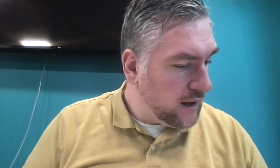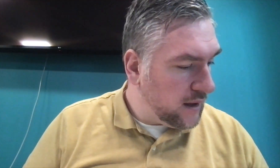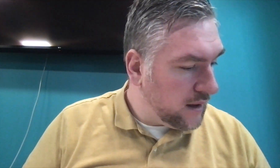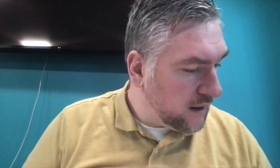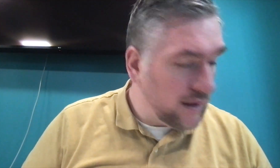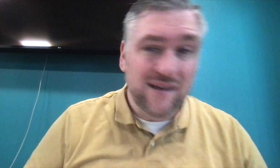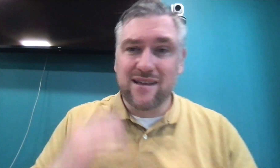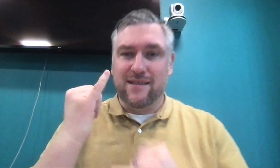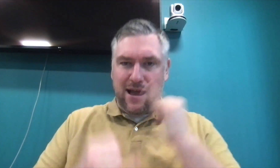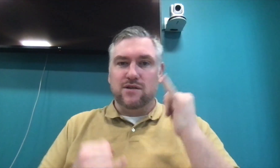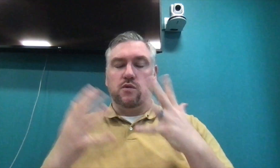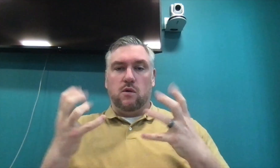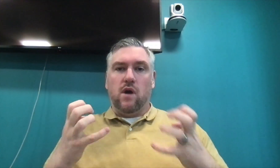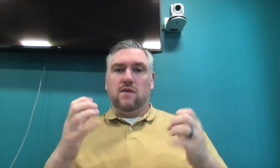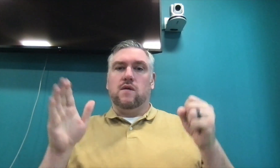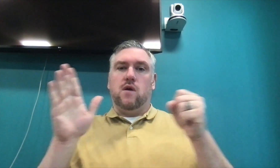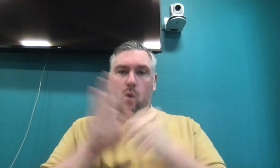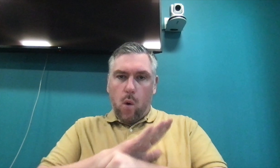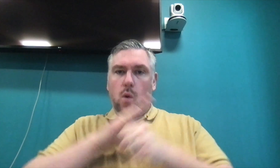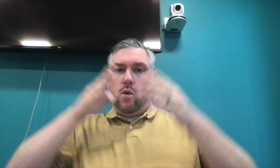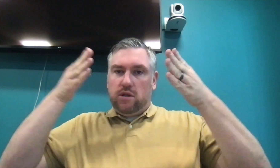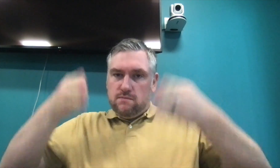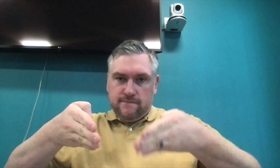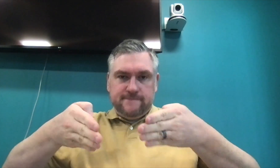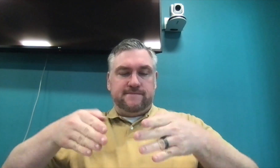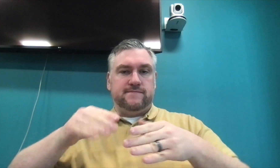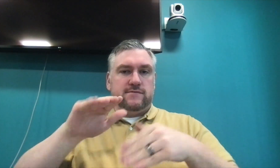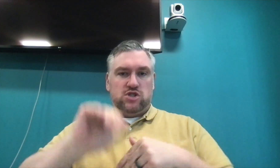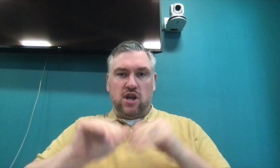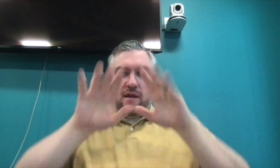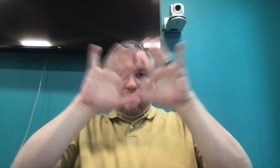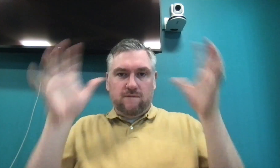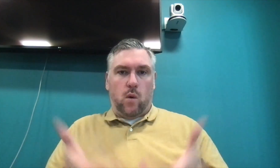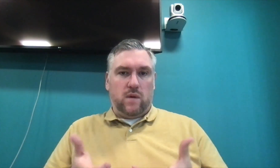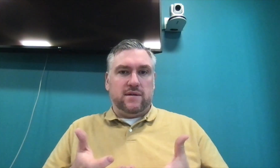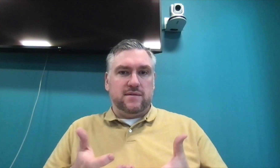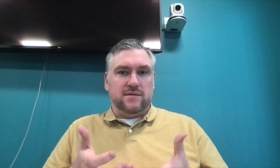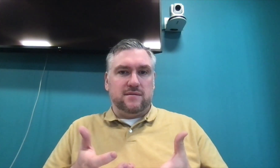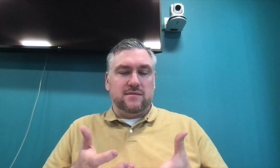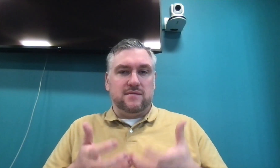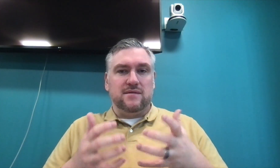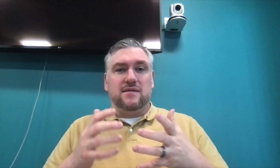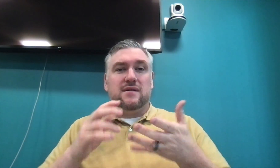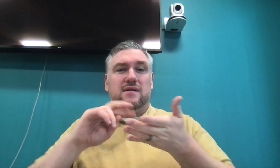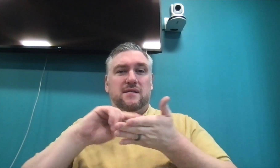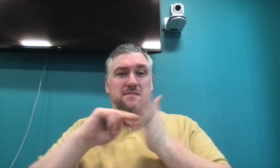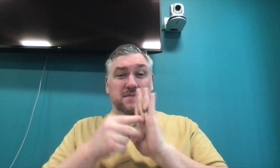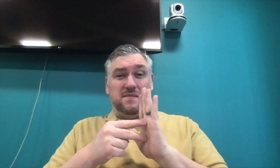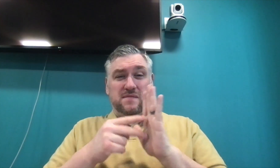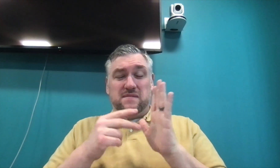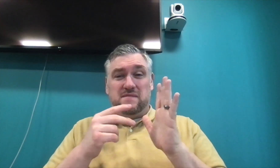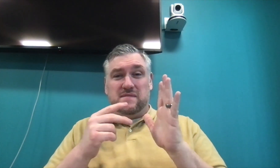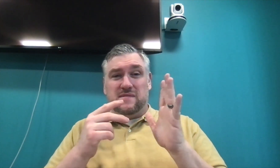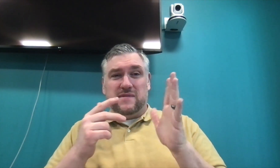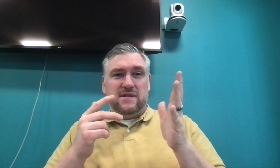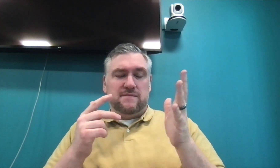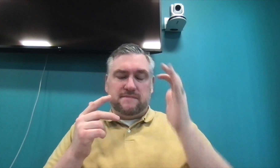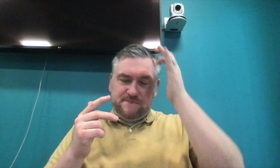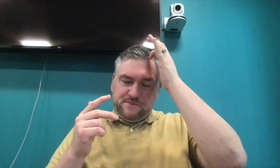across multiple areas. And last one, I want a whole child focus. Means